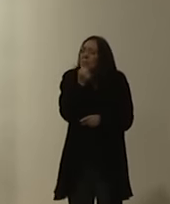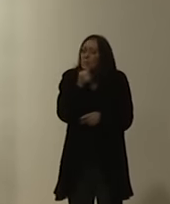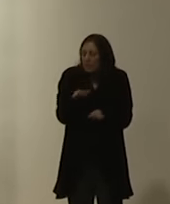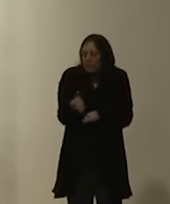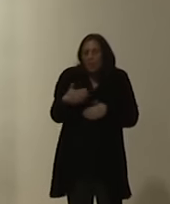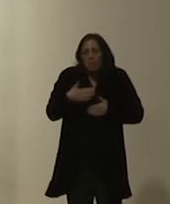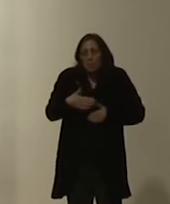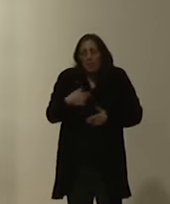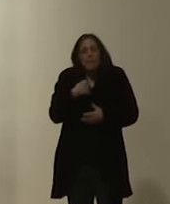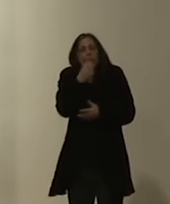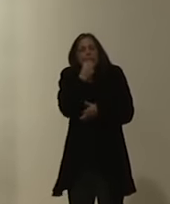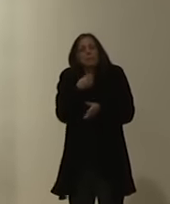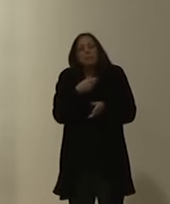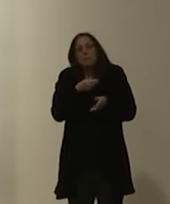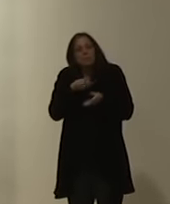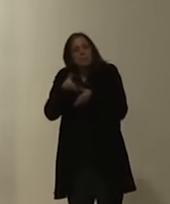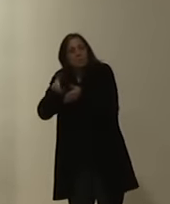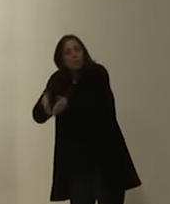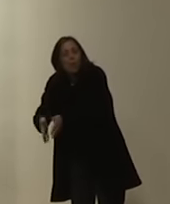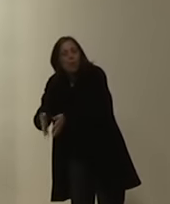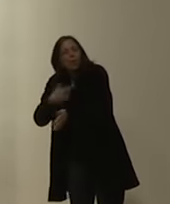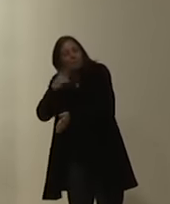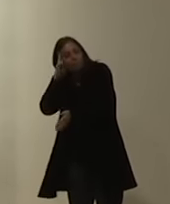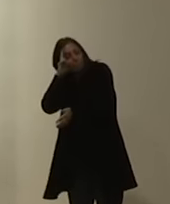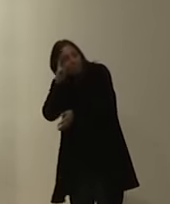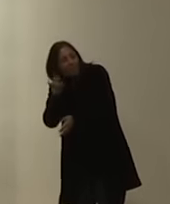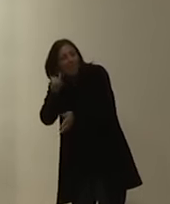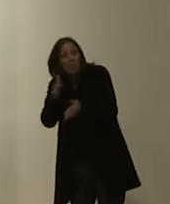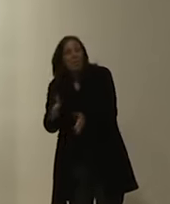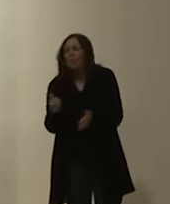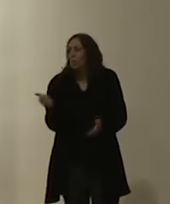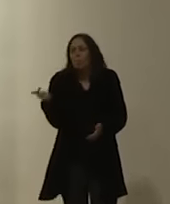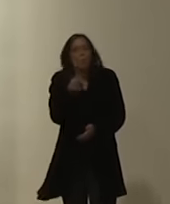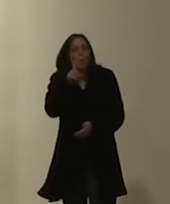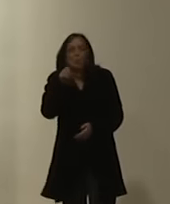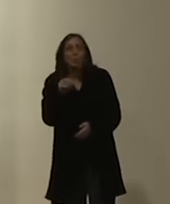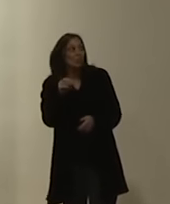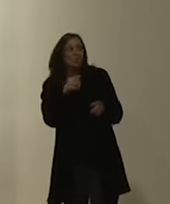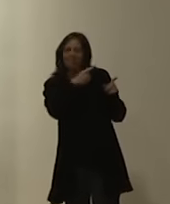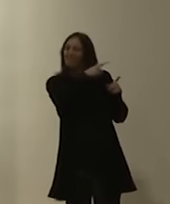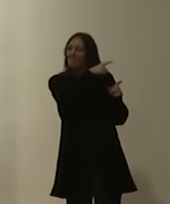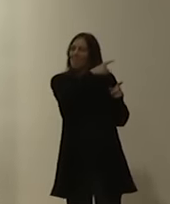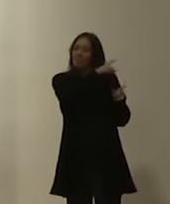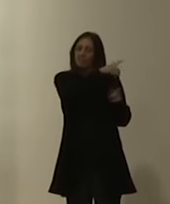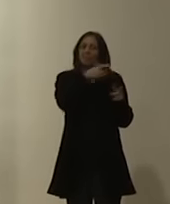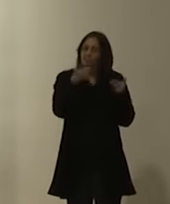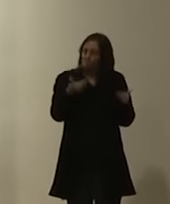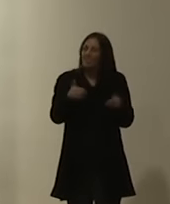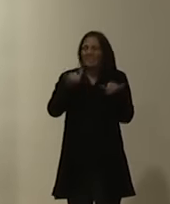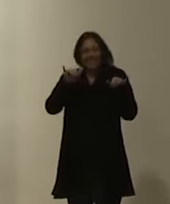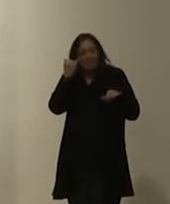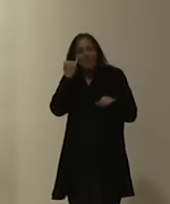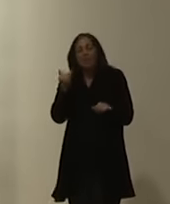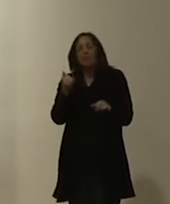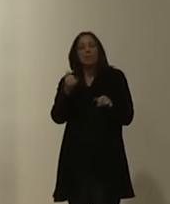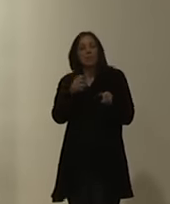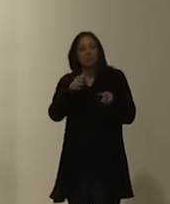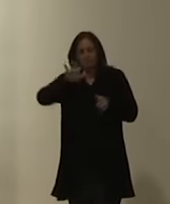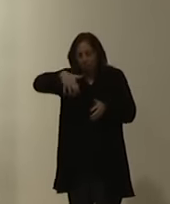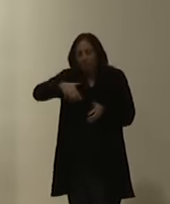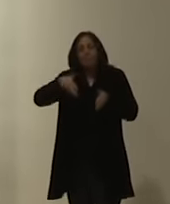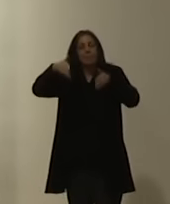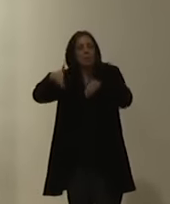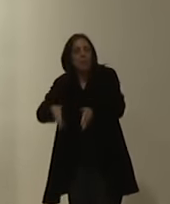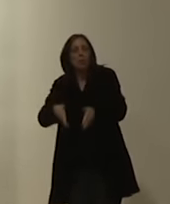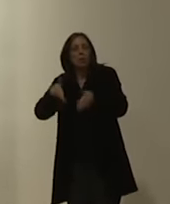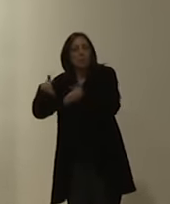And that's again how they fell ill. It's a caregiver's disease. And when you've lost people you know, or know people who've